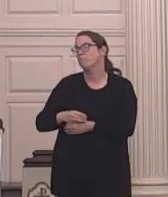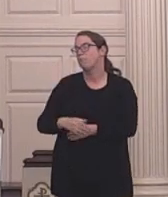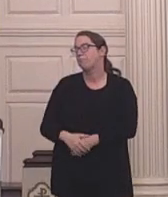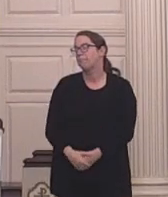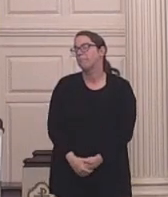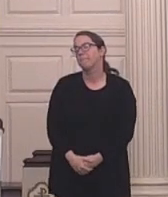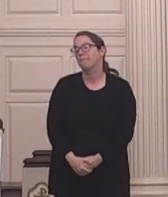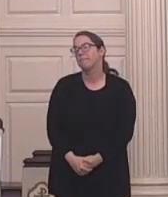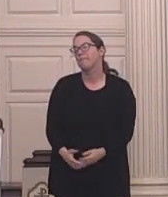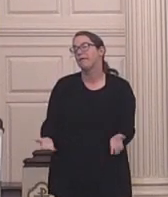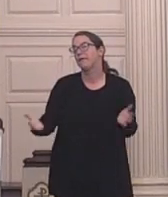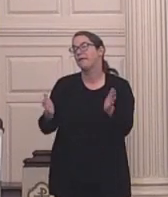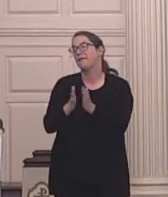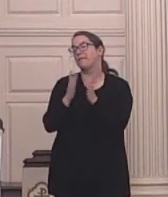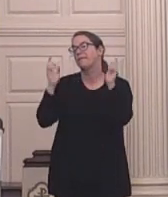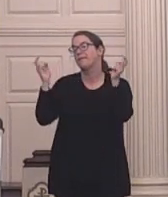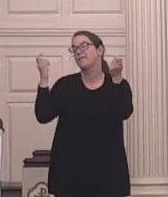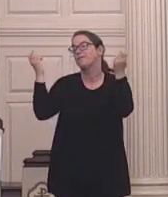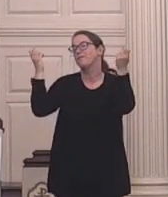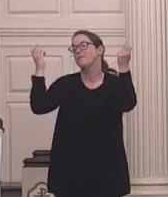eat.